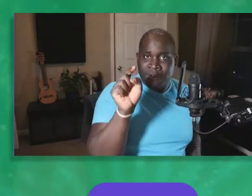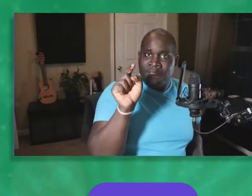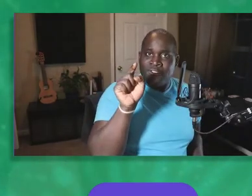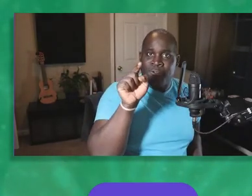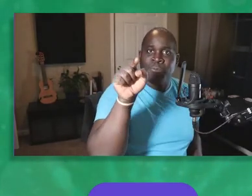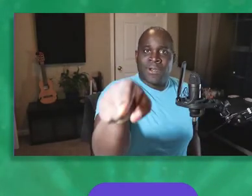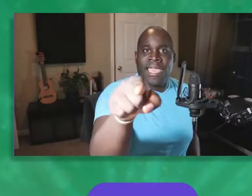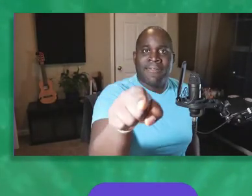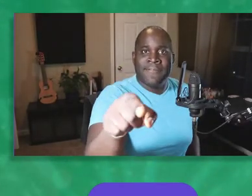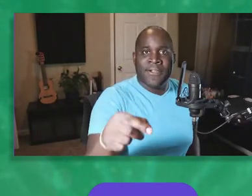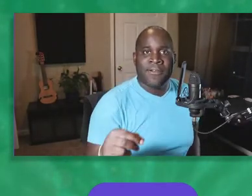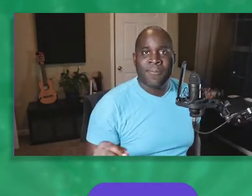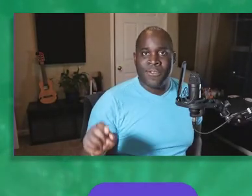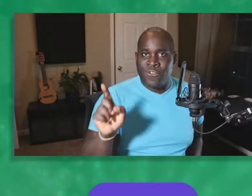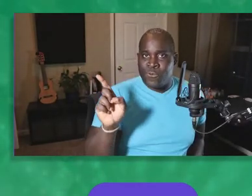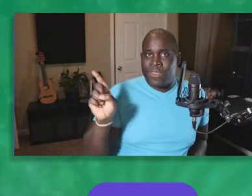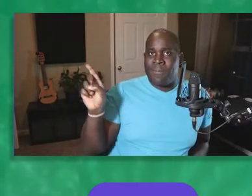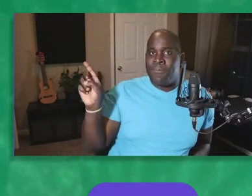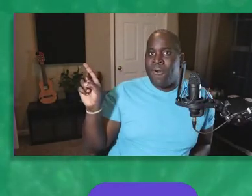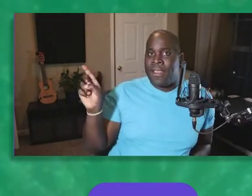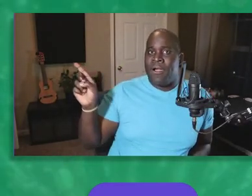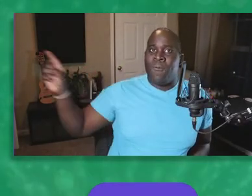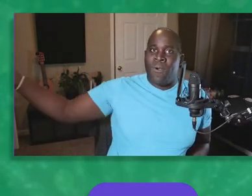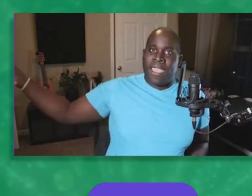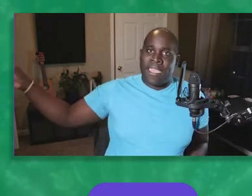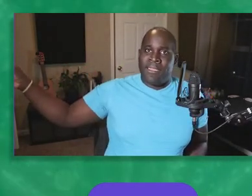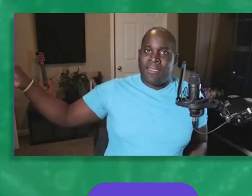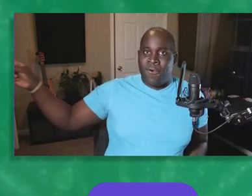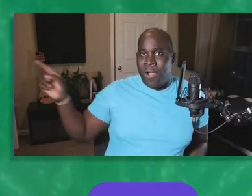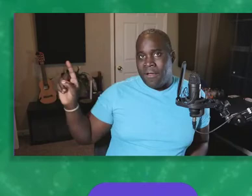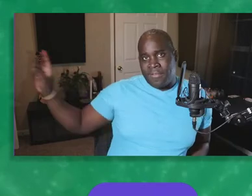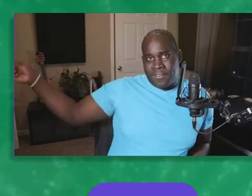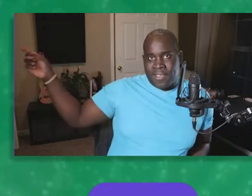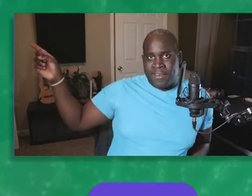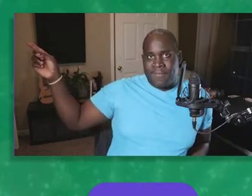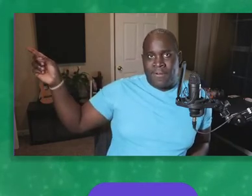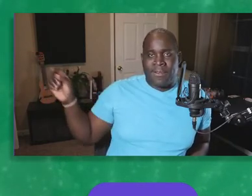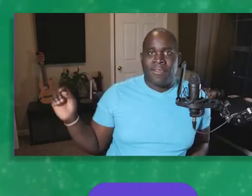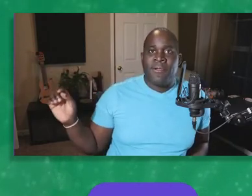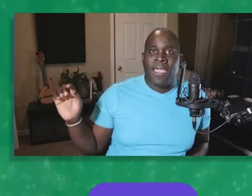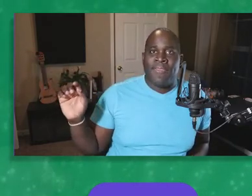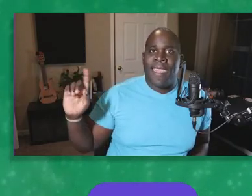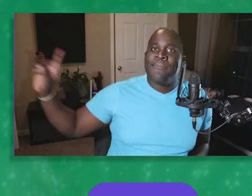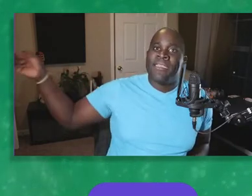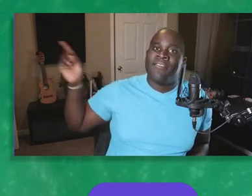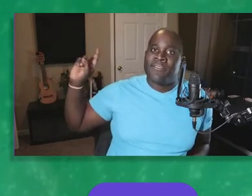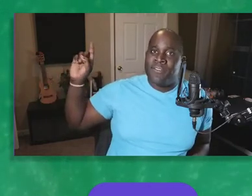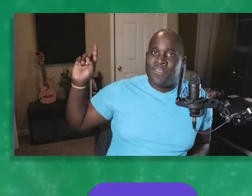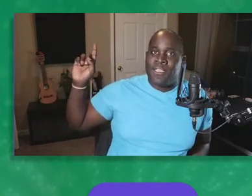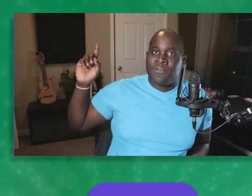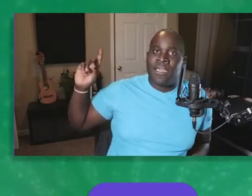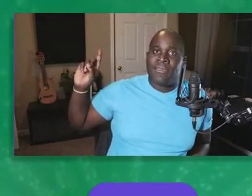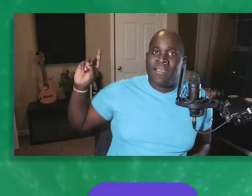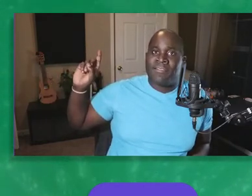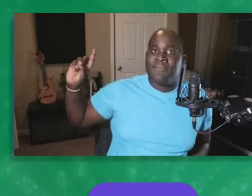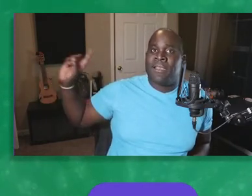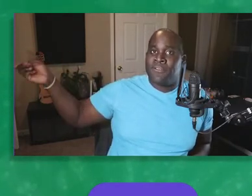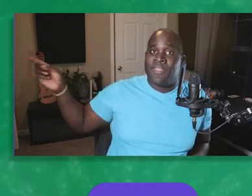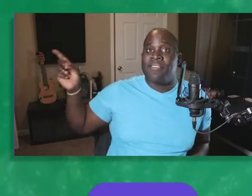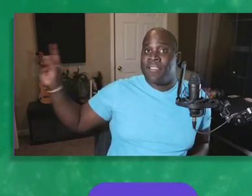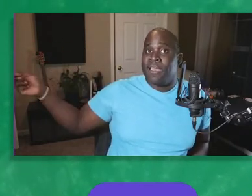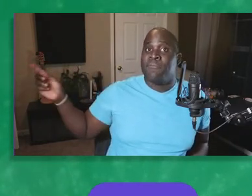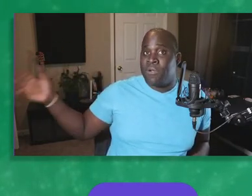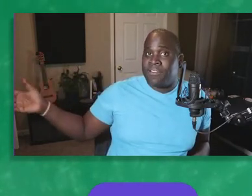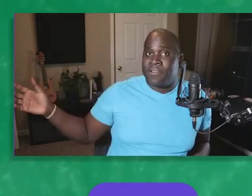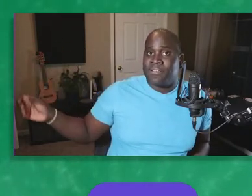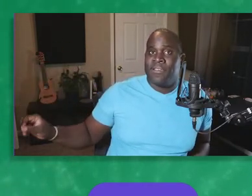and it looked like she was pointing at Viren, but she's really pointing away or off to the side of Viren, and that means that you're talking about someone else